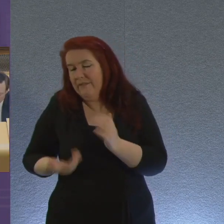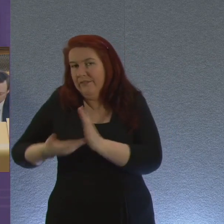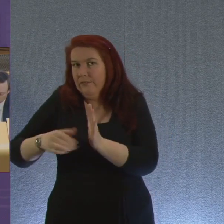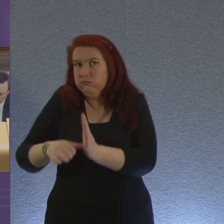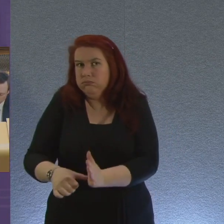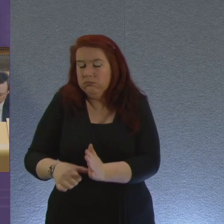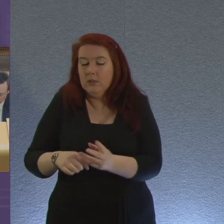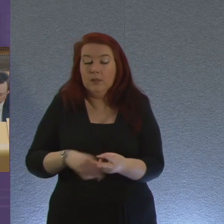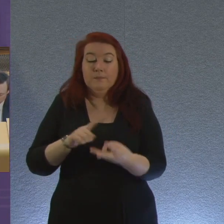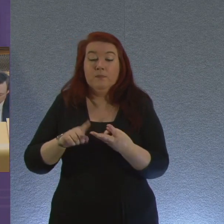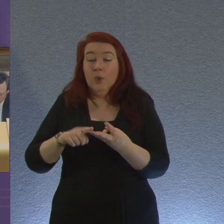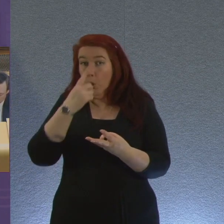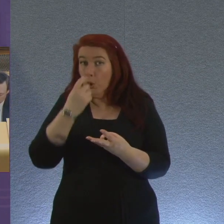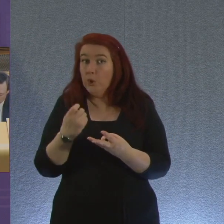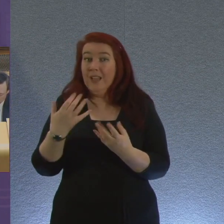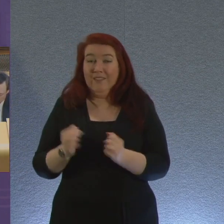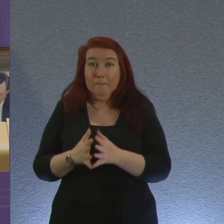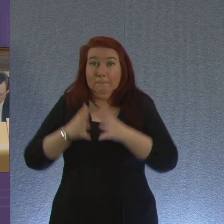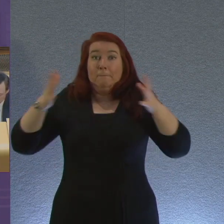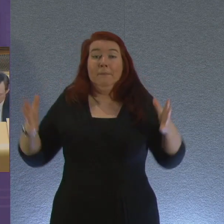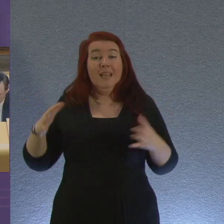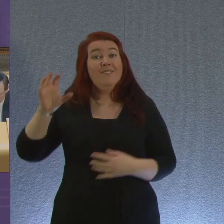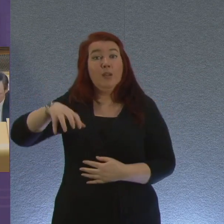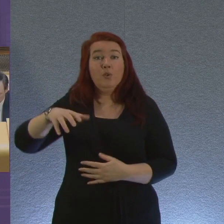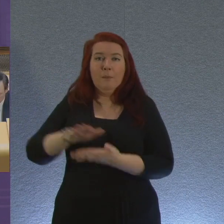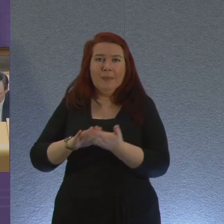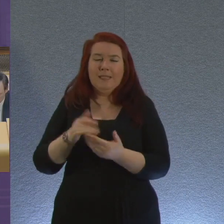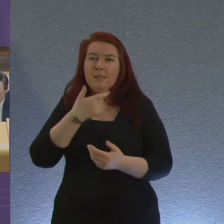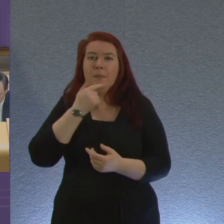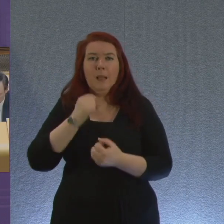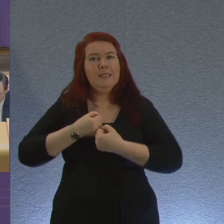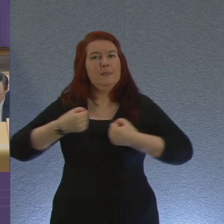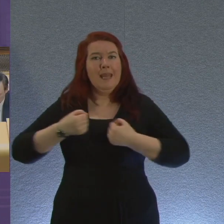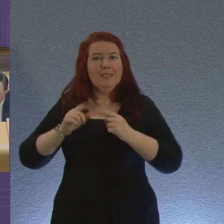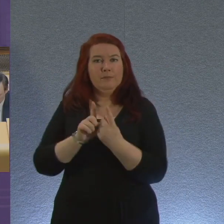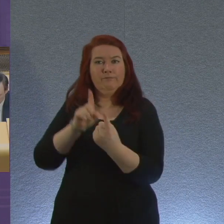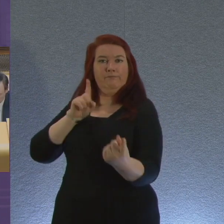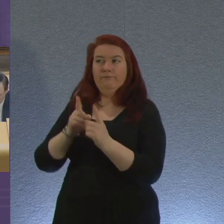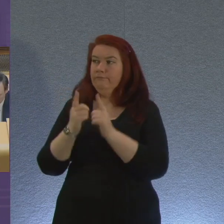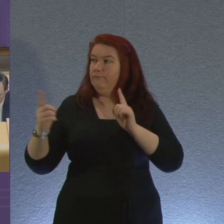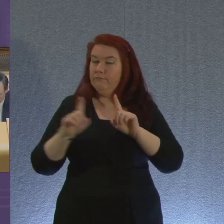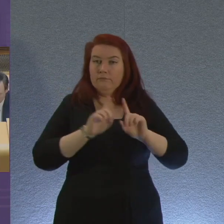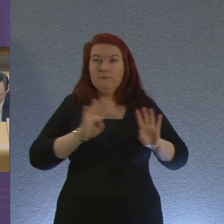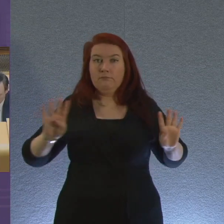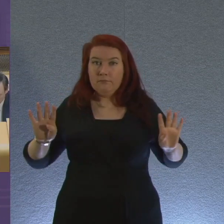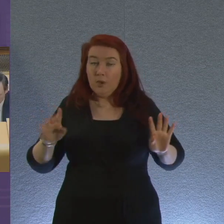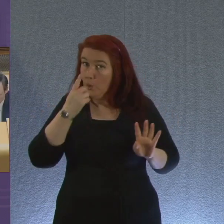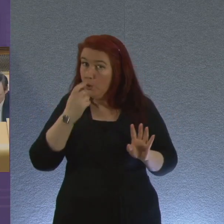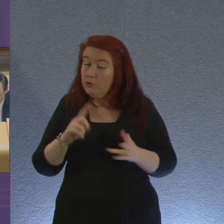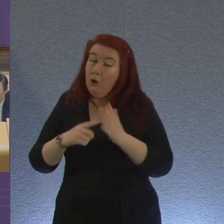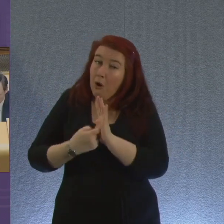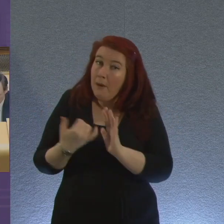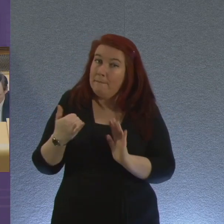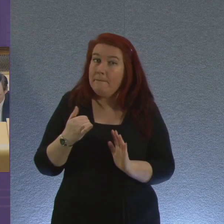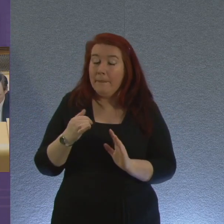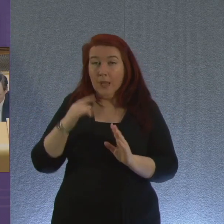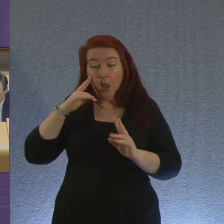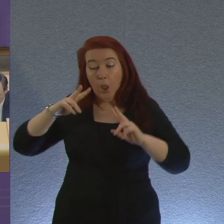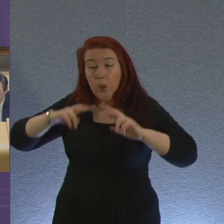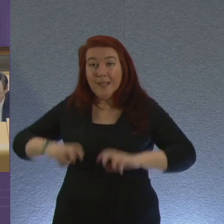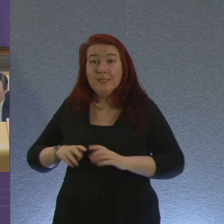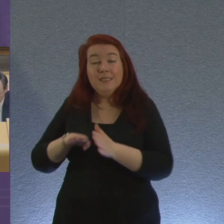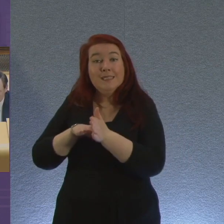in larger venues where jurors could be spaced out and allow social distancing, or we could look at the testing for coronavirus of